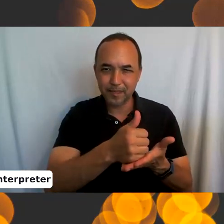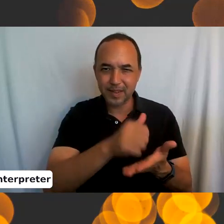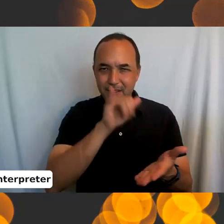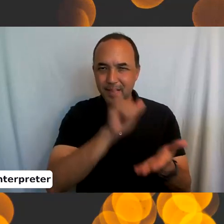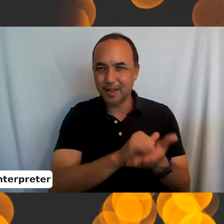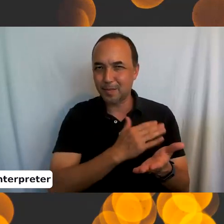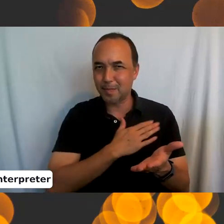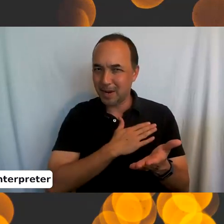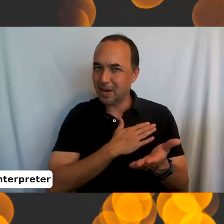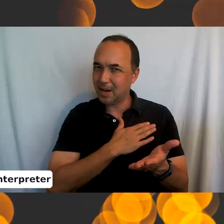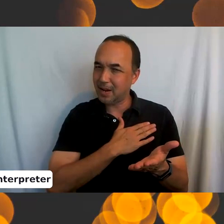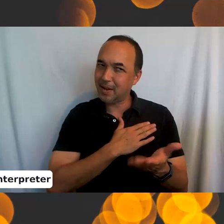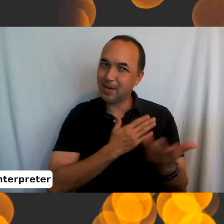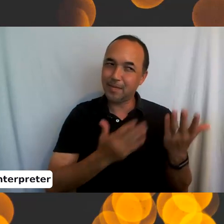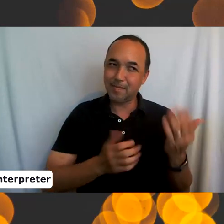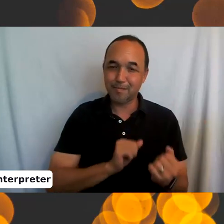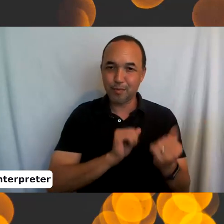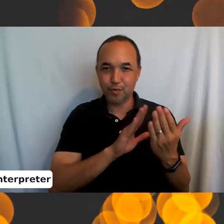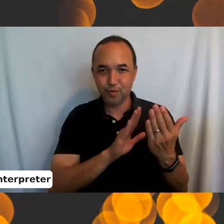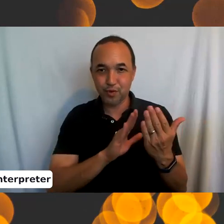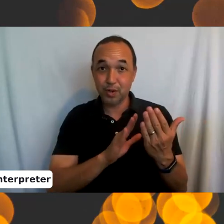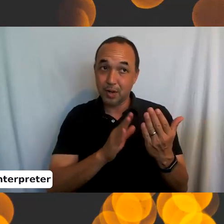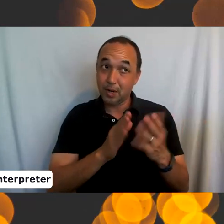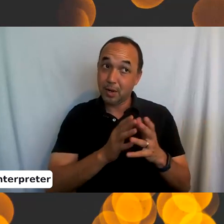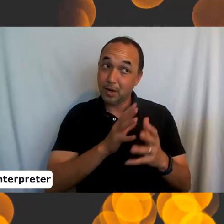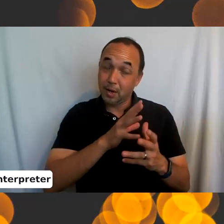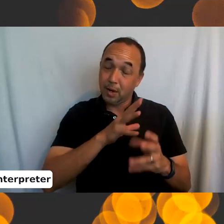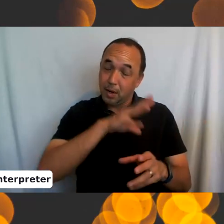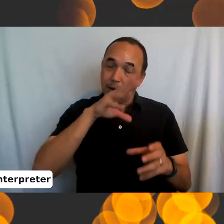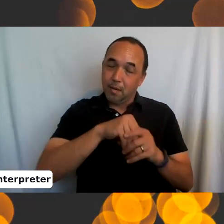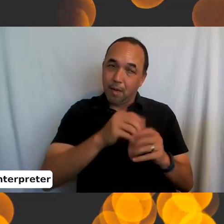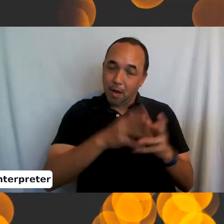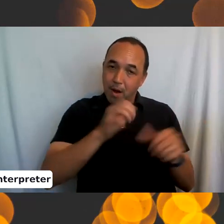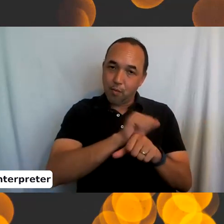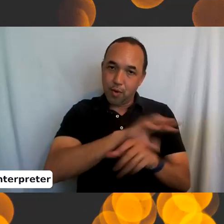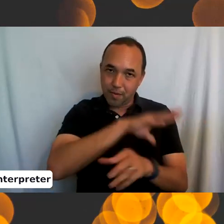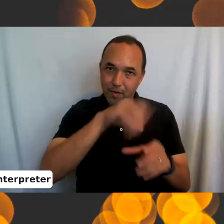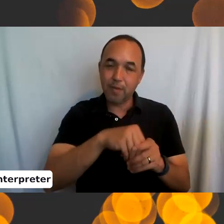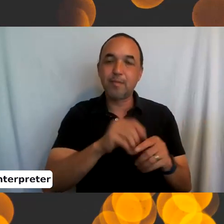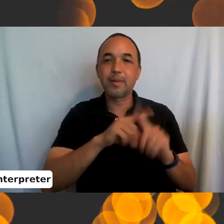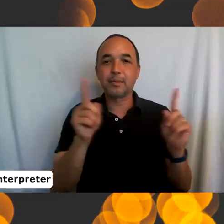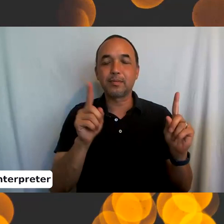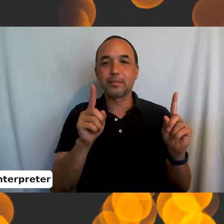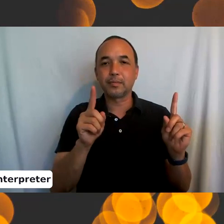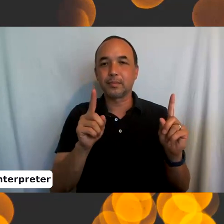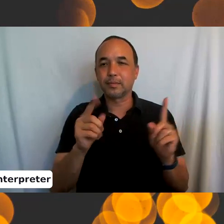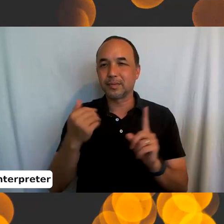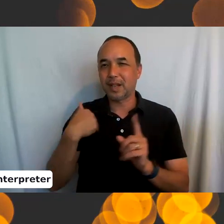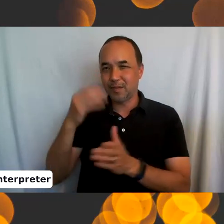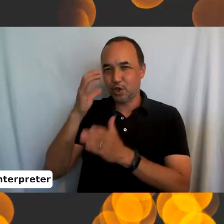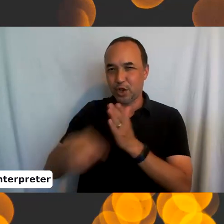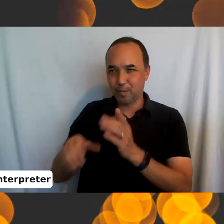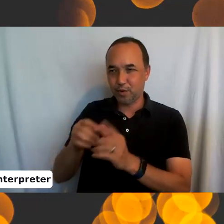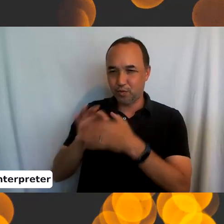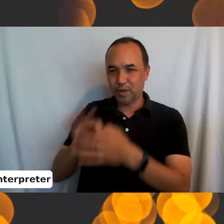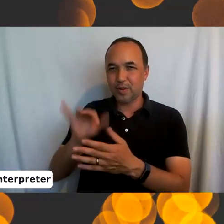things over. It can be very labor intensive and involve a lot of work. But there is a whole chapter on that in my book where